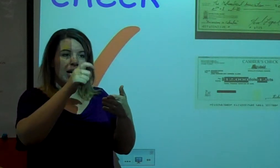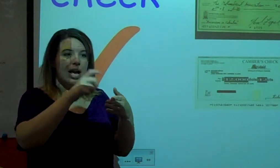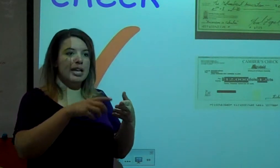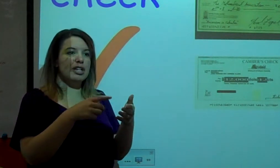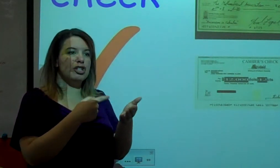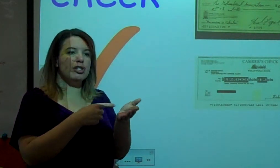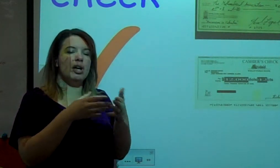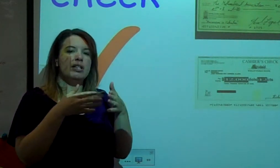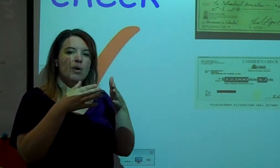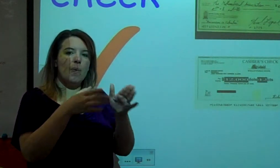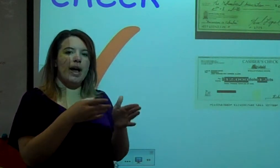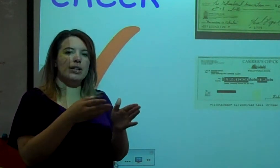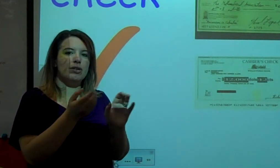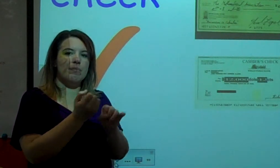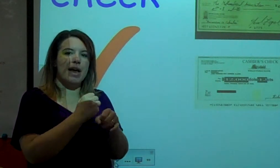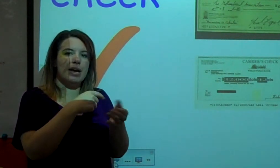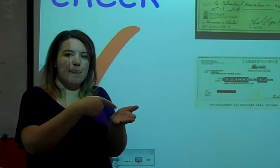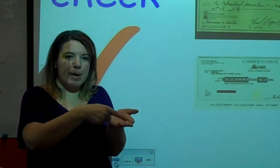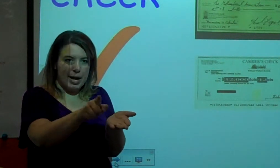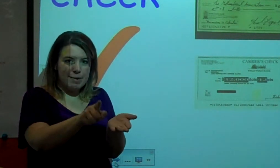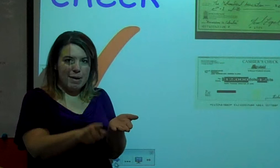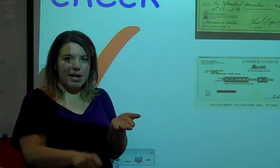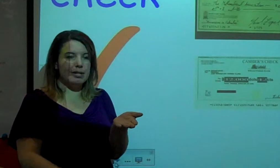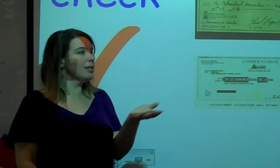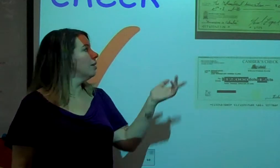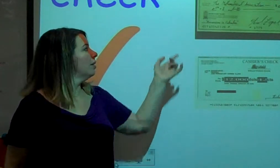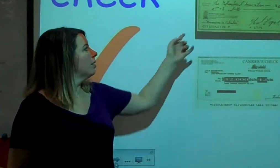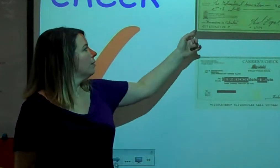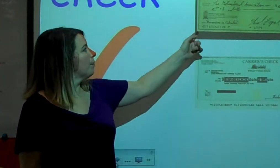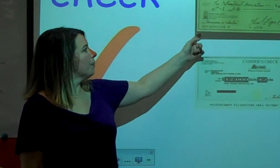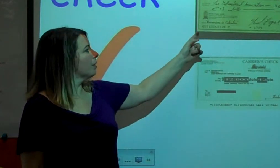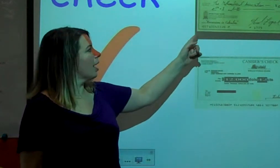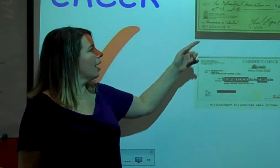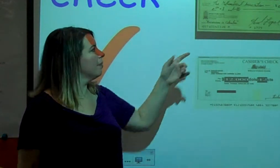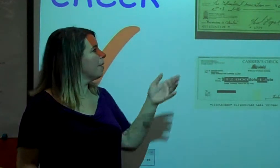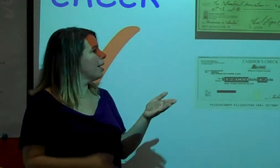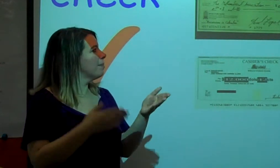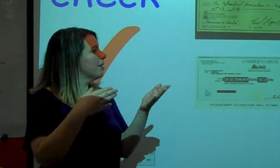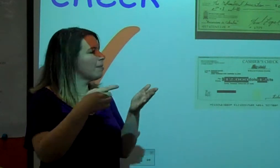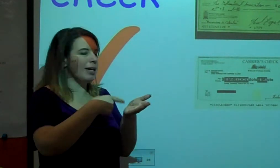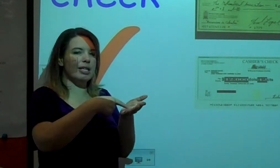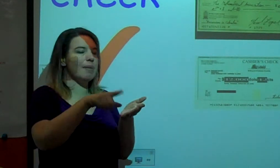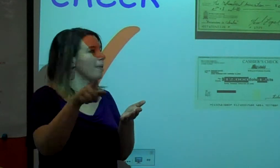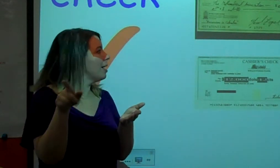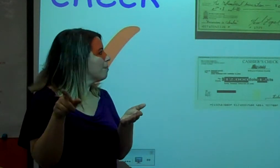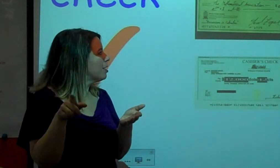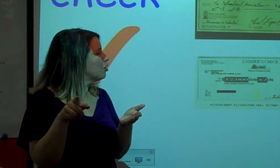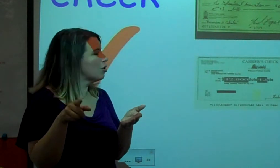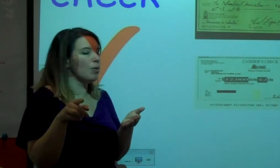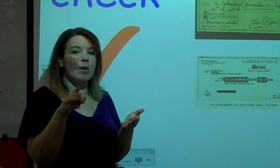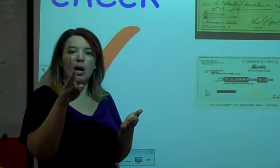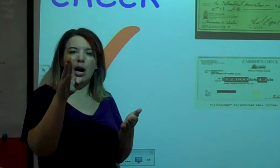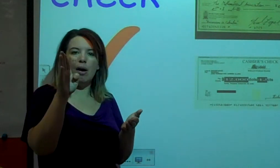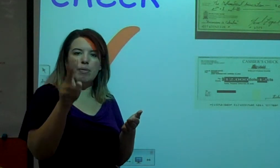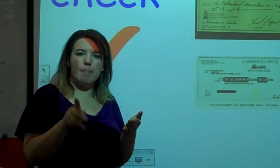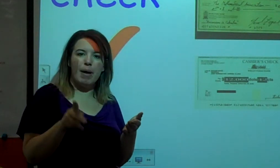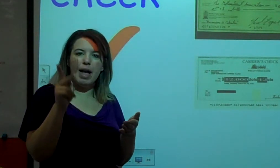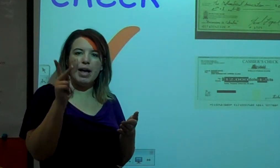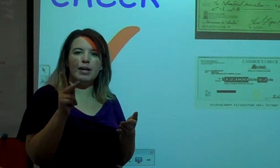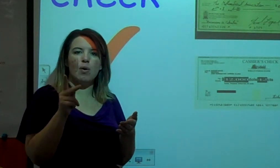and it's a way to make a payment. Okay? Maybe they're making the payment to the bank